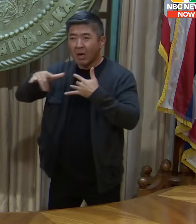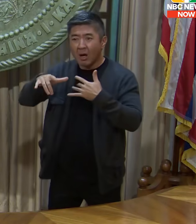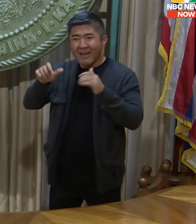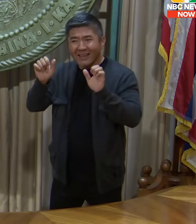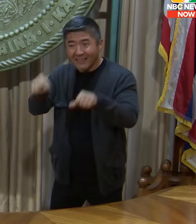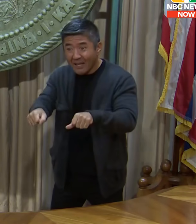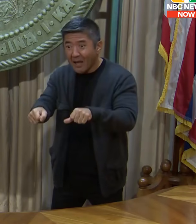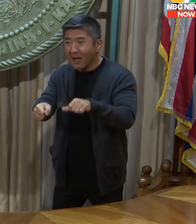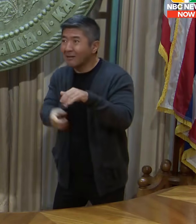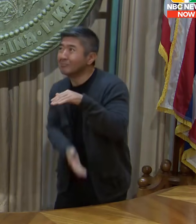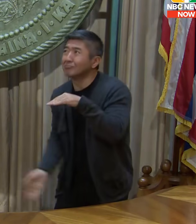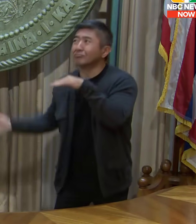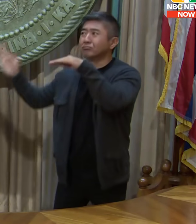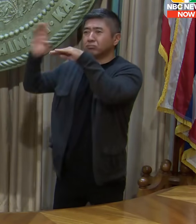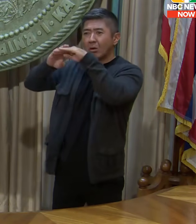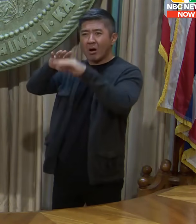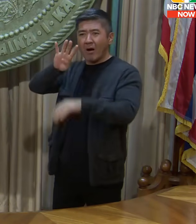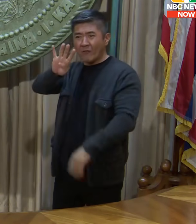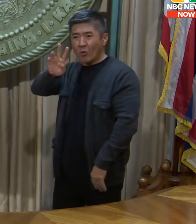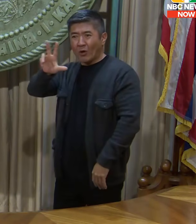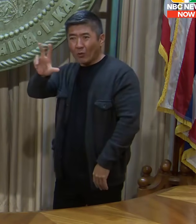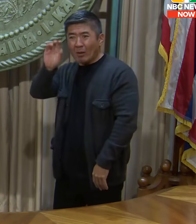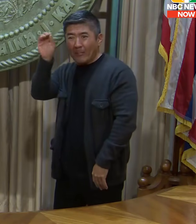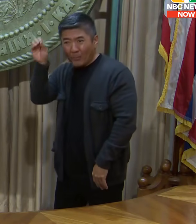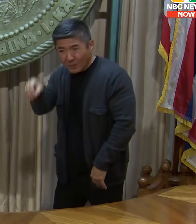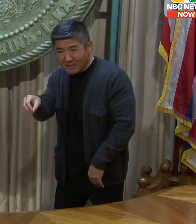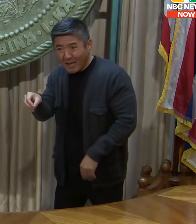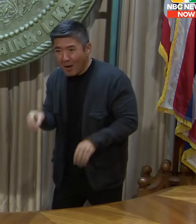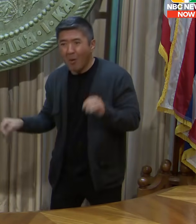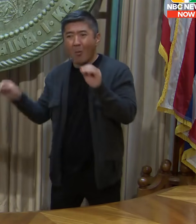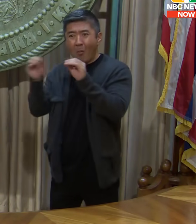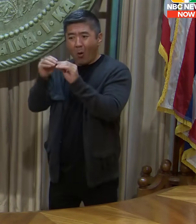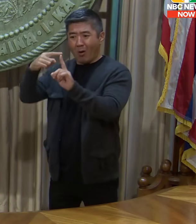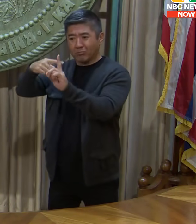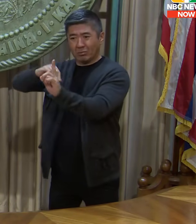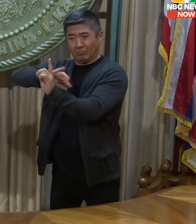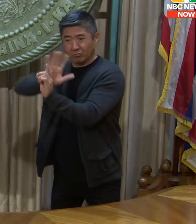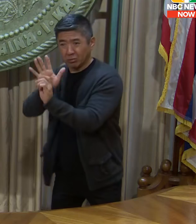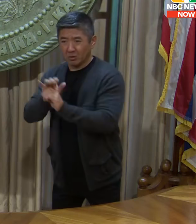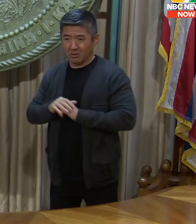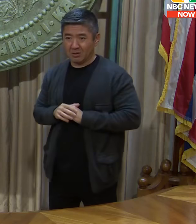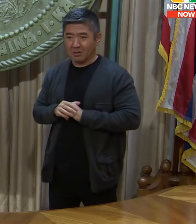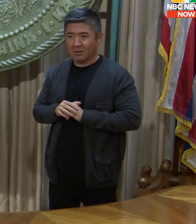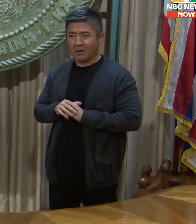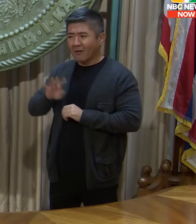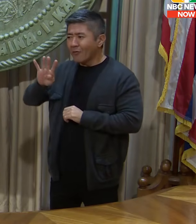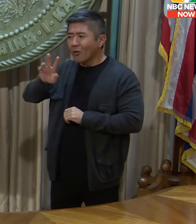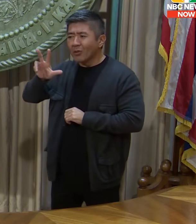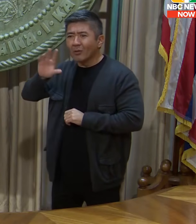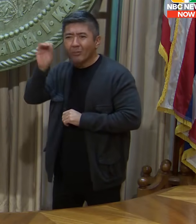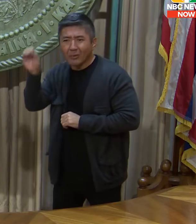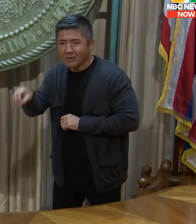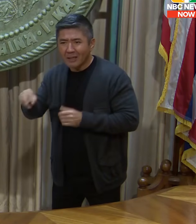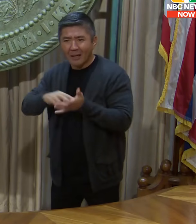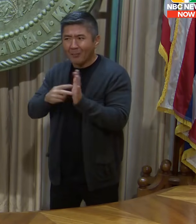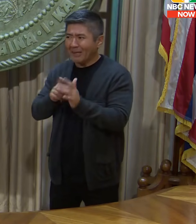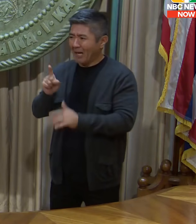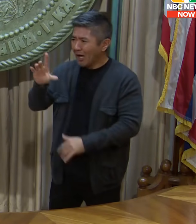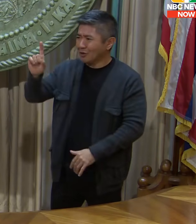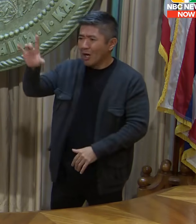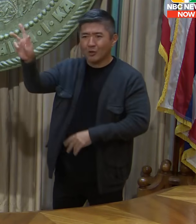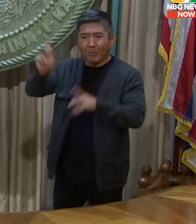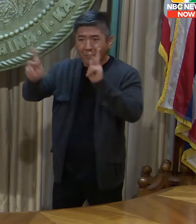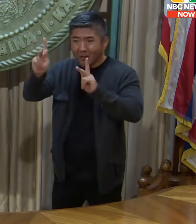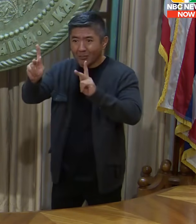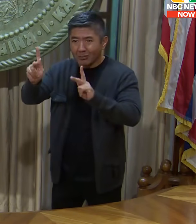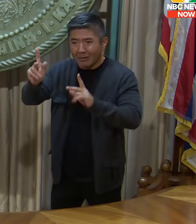43% more cases. And those 43% more cases represent hundreds of people that will test positive for COVID-19,